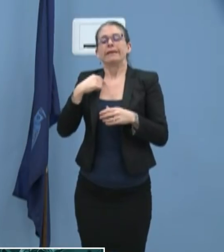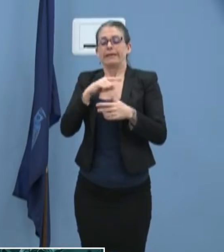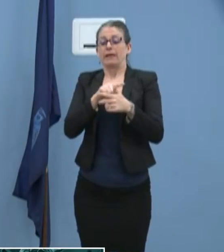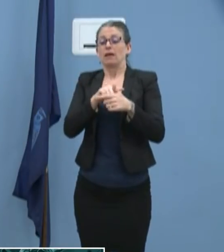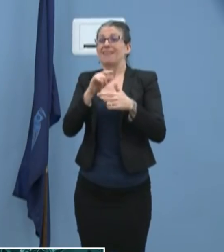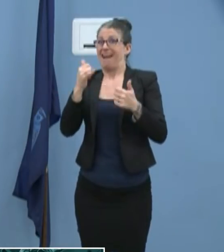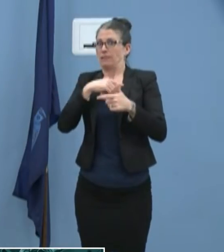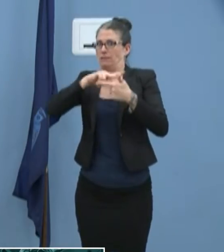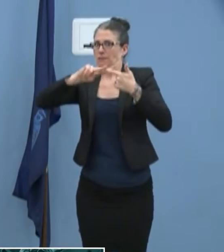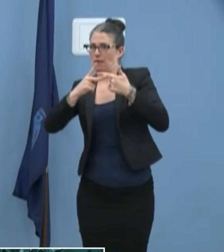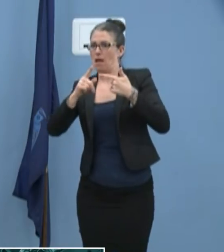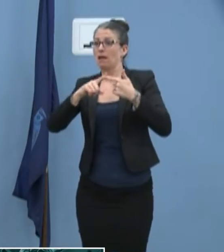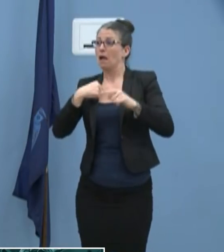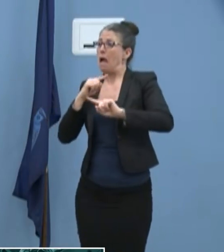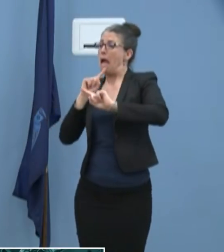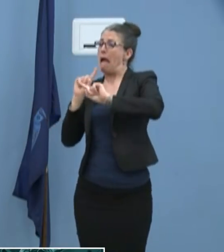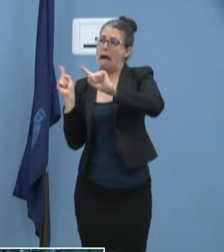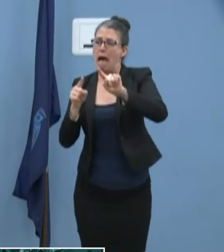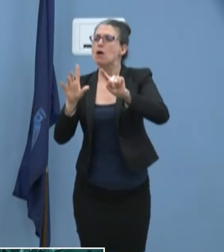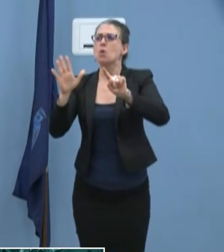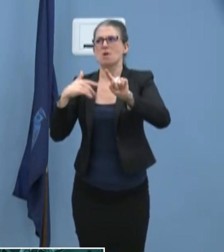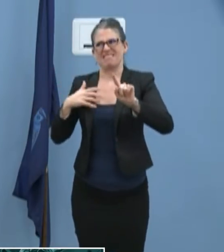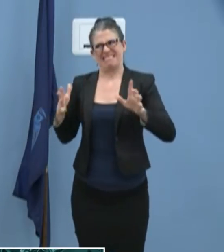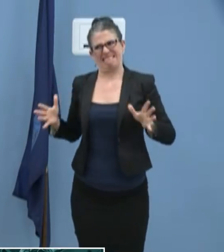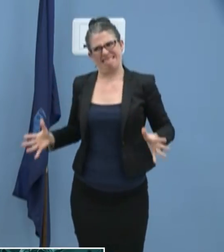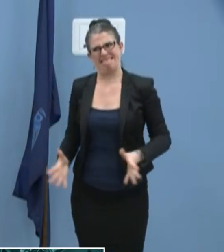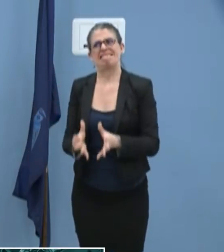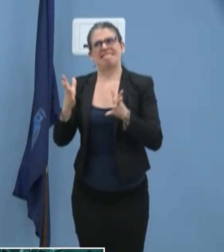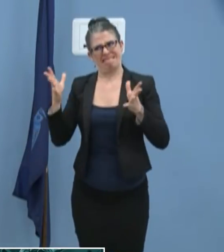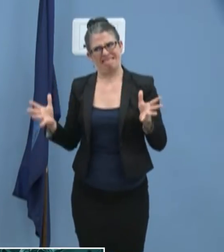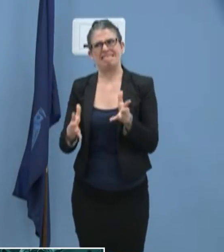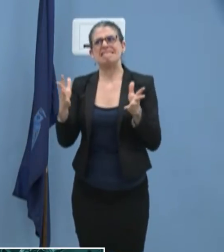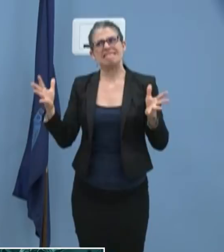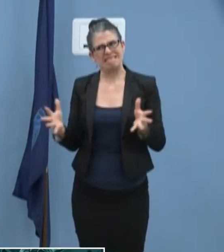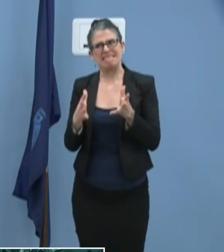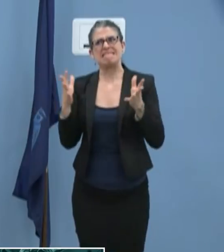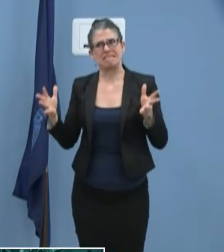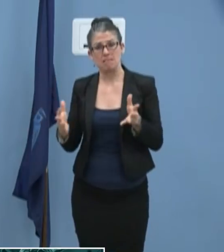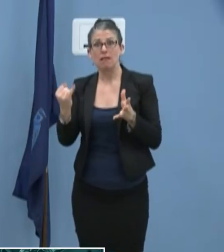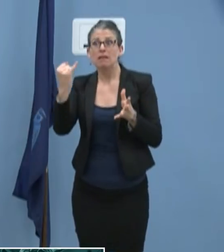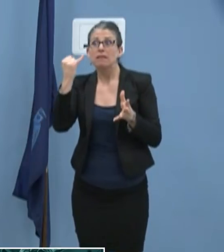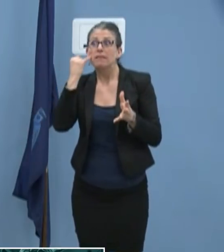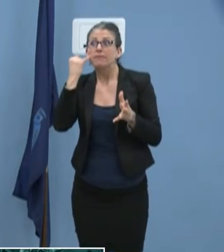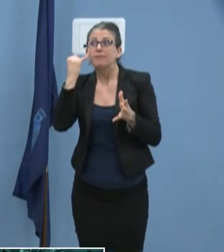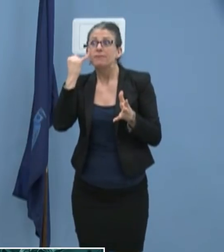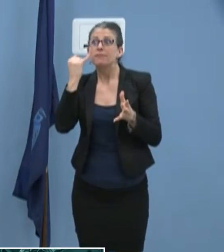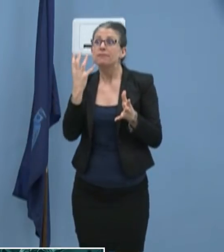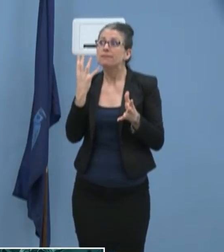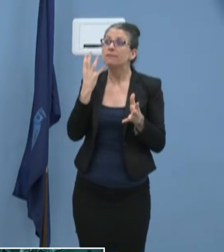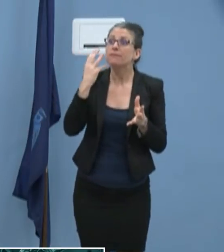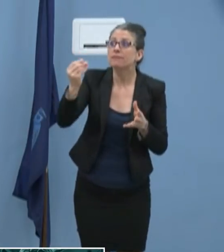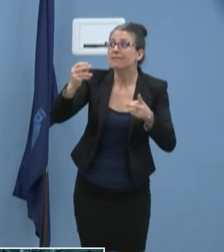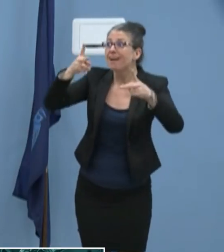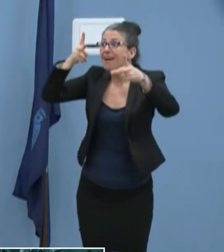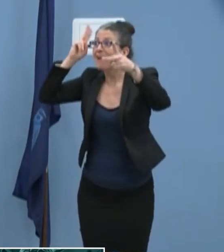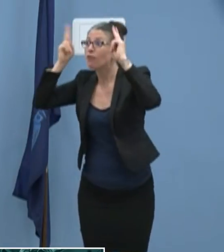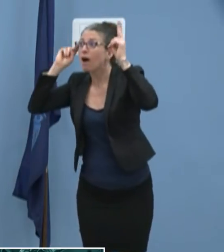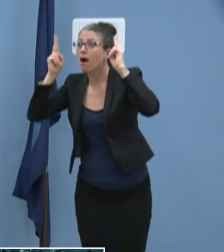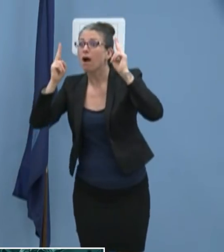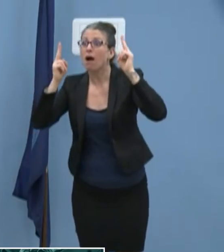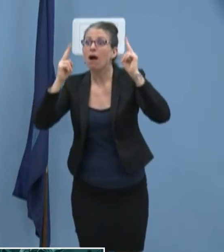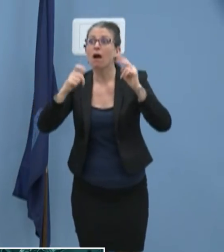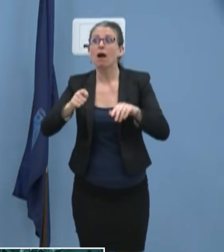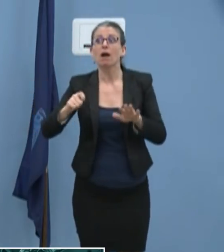-facing businesses such as gyms, hair salons, theaters, casinos, shopping malls